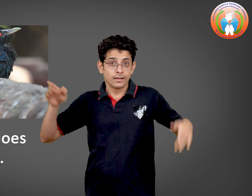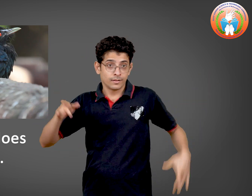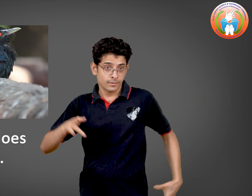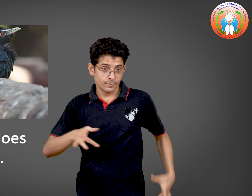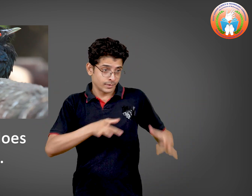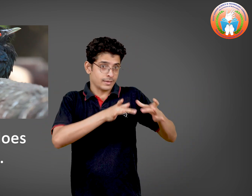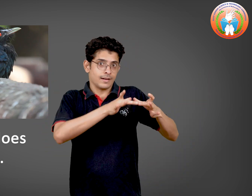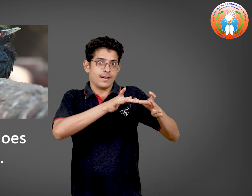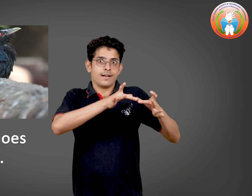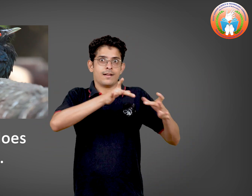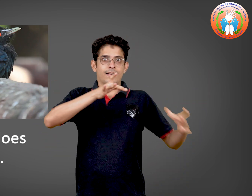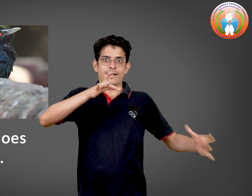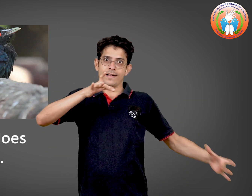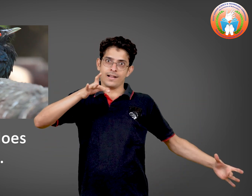The cuckoo does